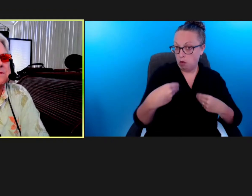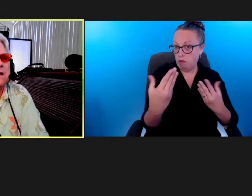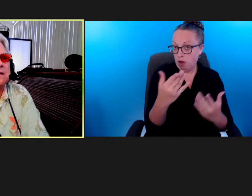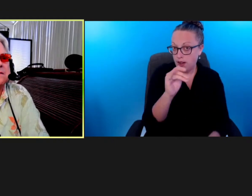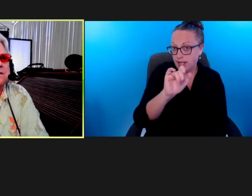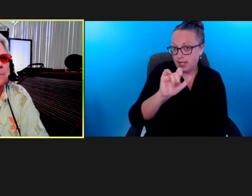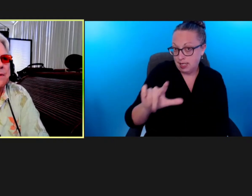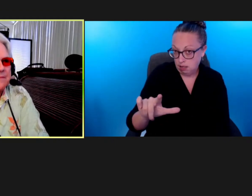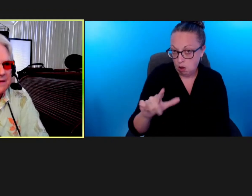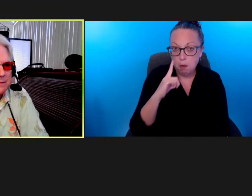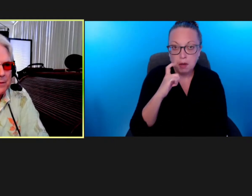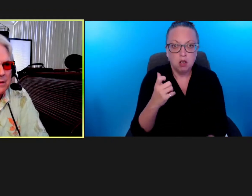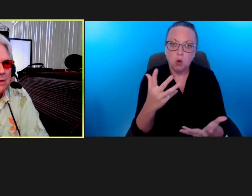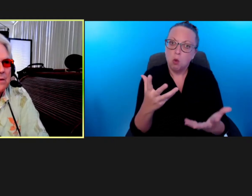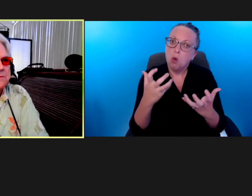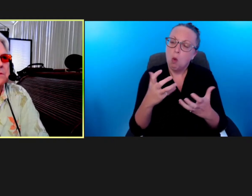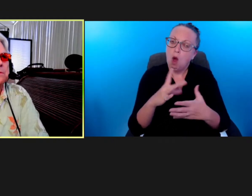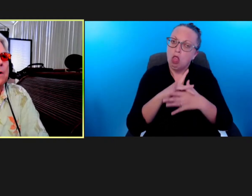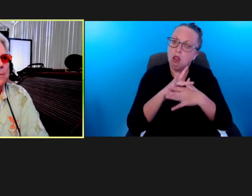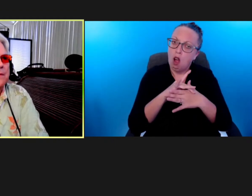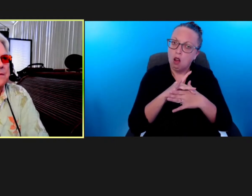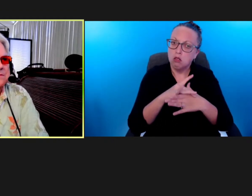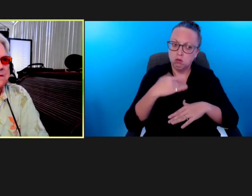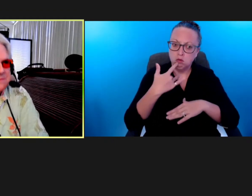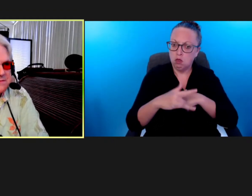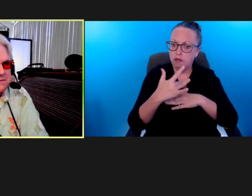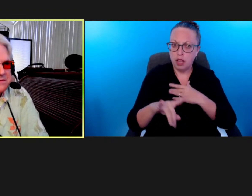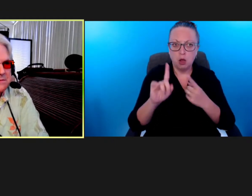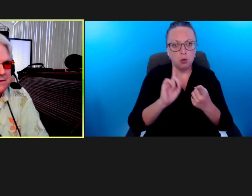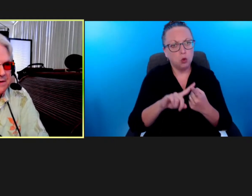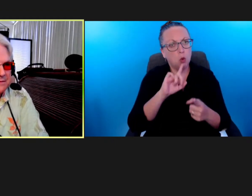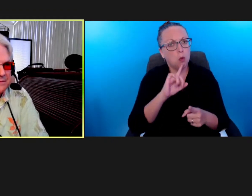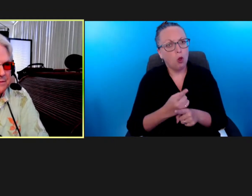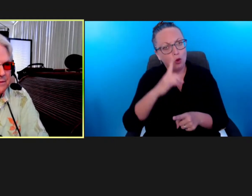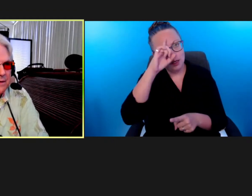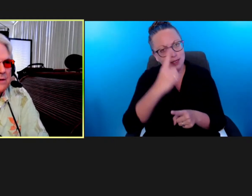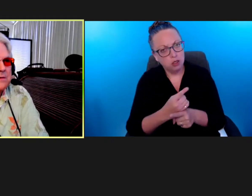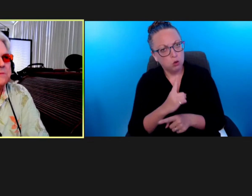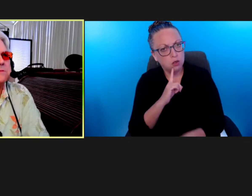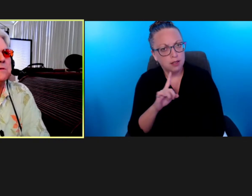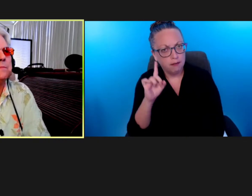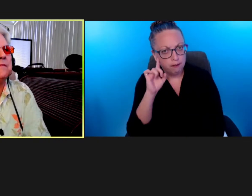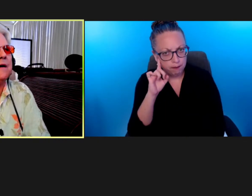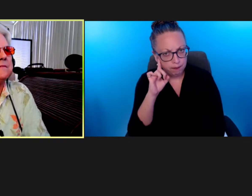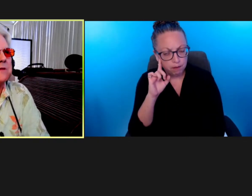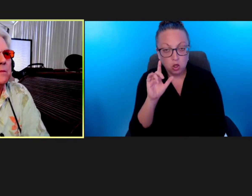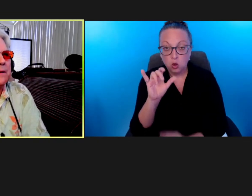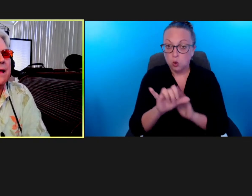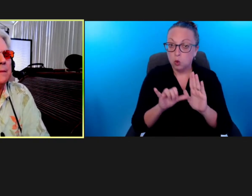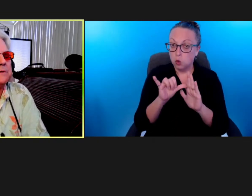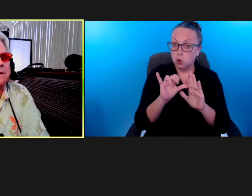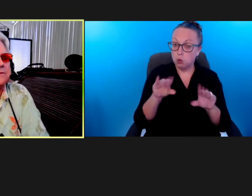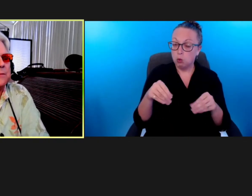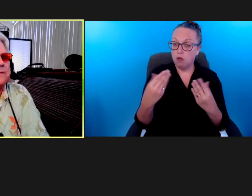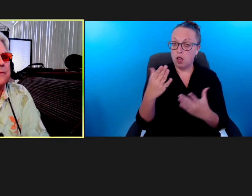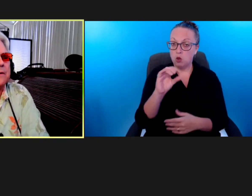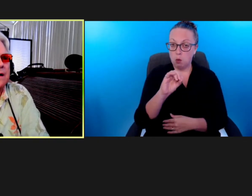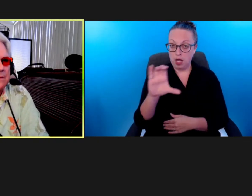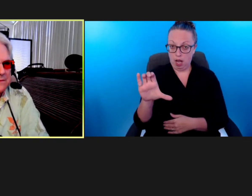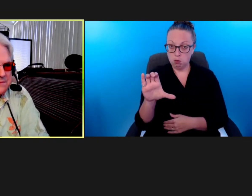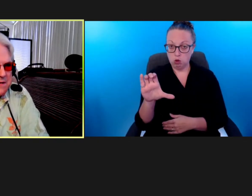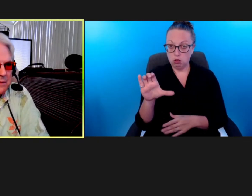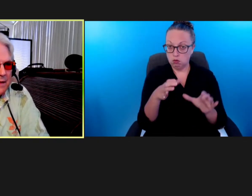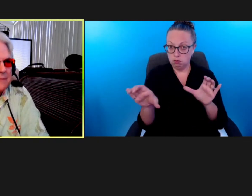our show's content to be available to our brothers and sisters who are deaf. YouTube provides open captioning